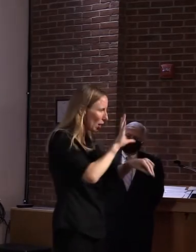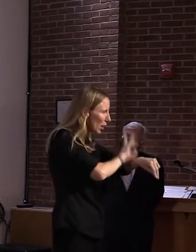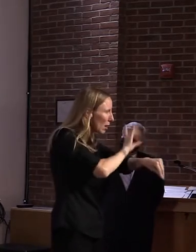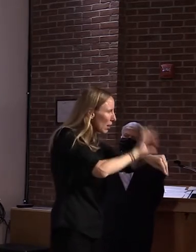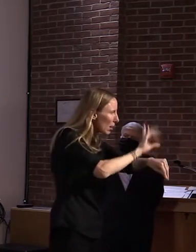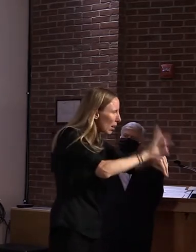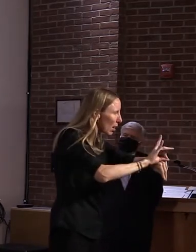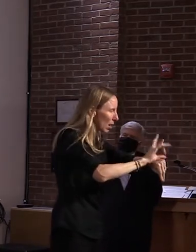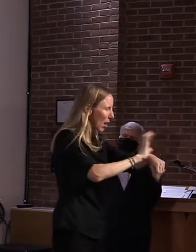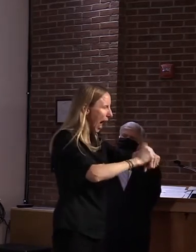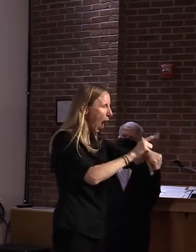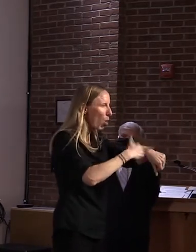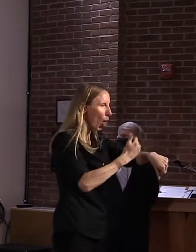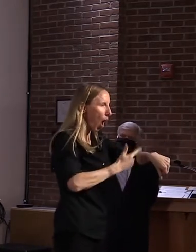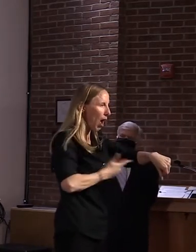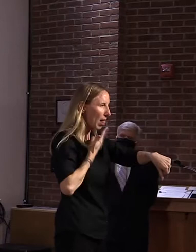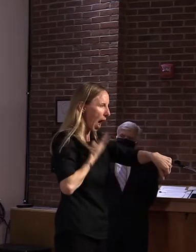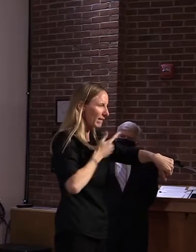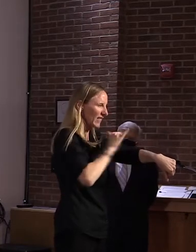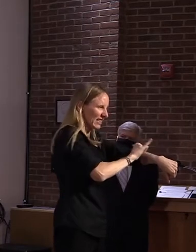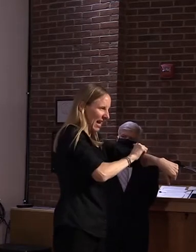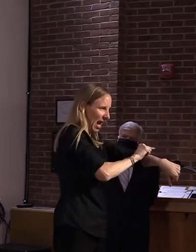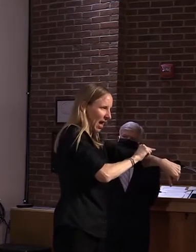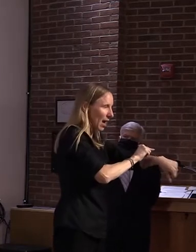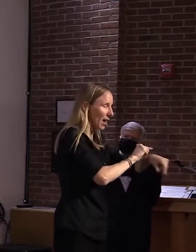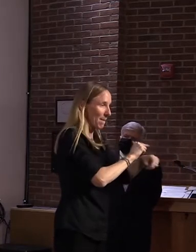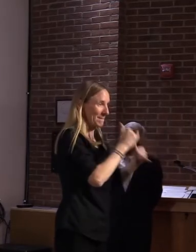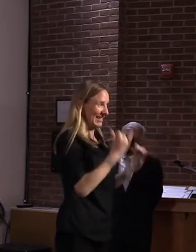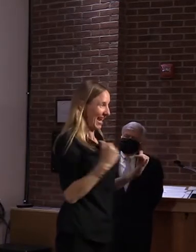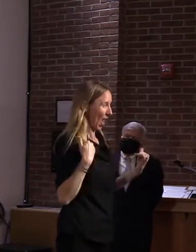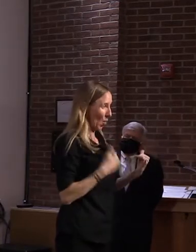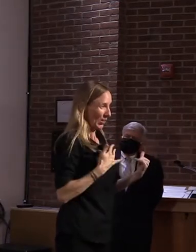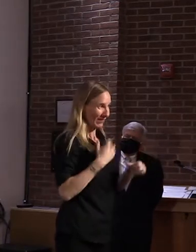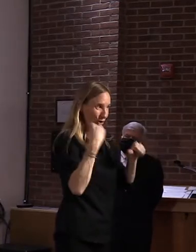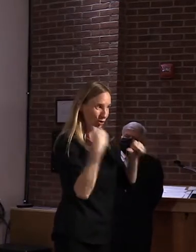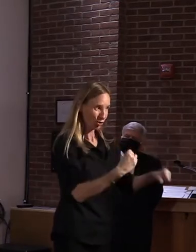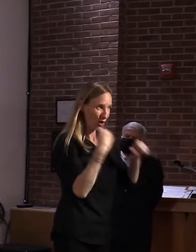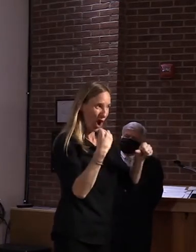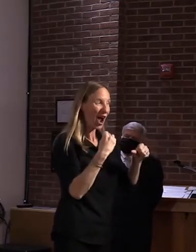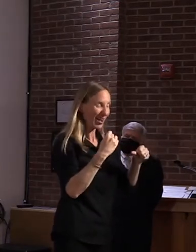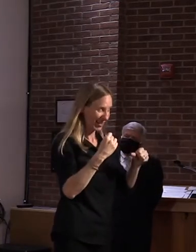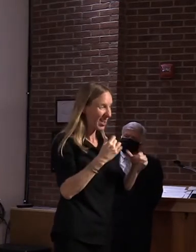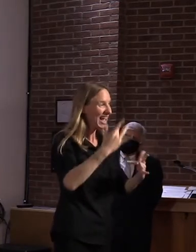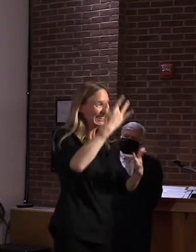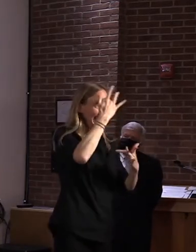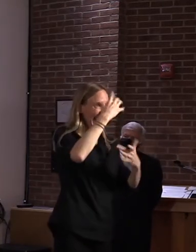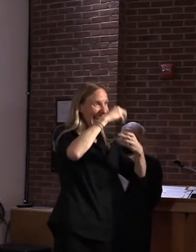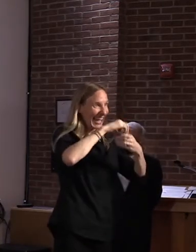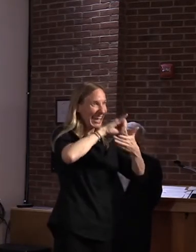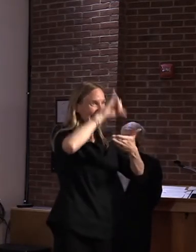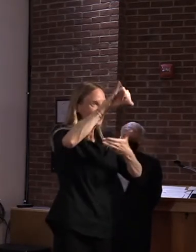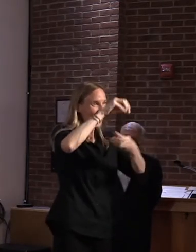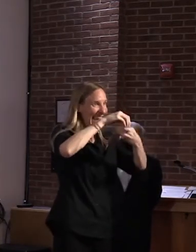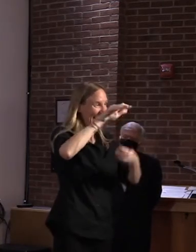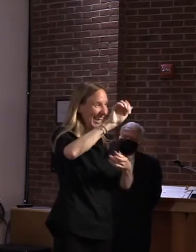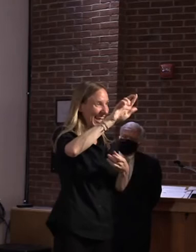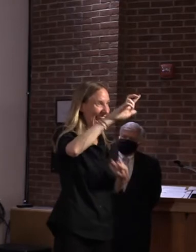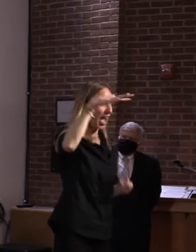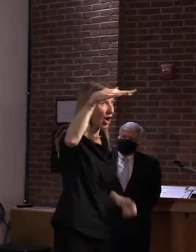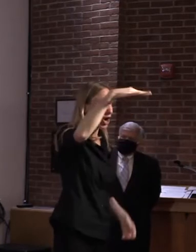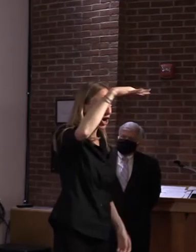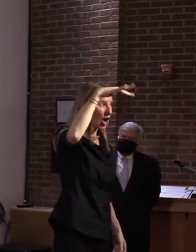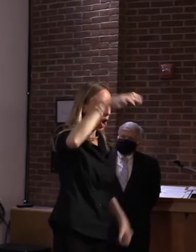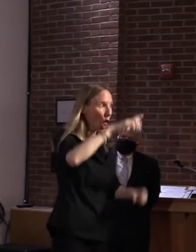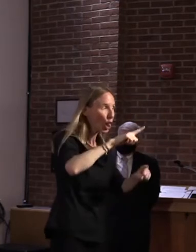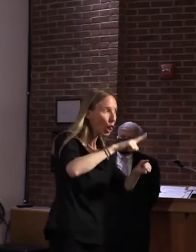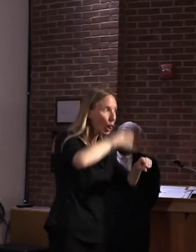for the rest of us that the virus can probably remain viable in the air longer than it can on a piece of paper